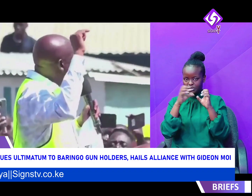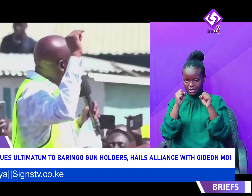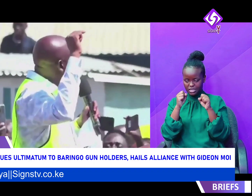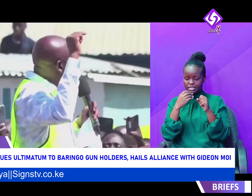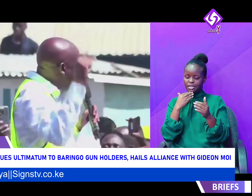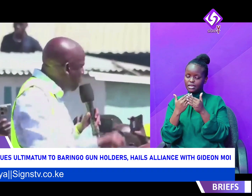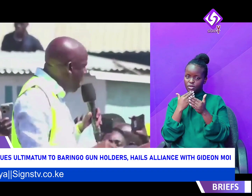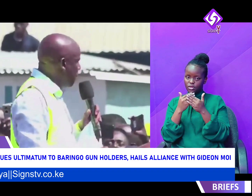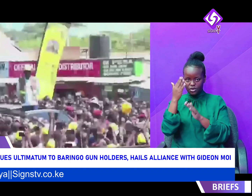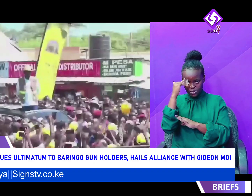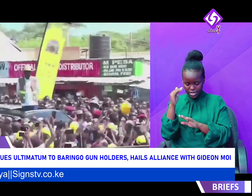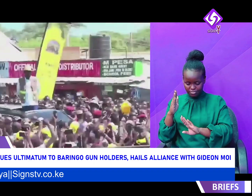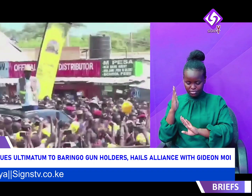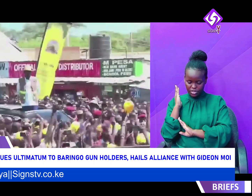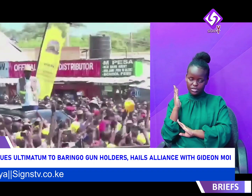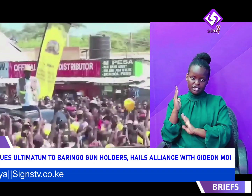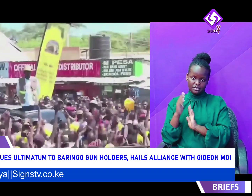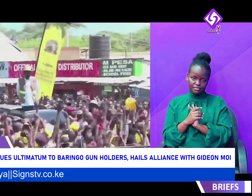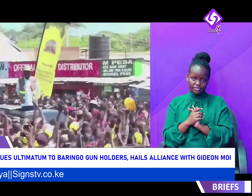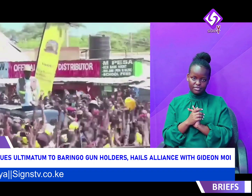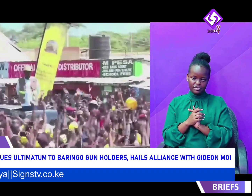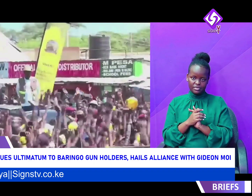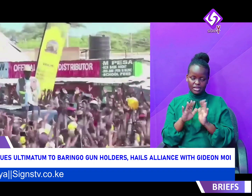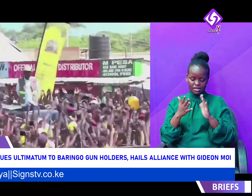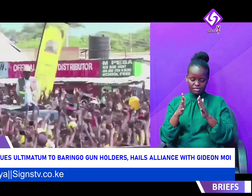ya usalama. Salamu ya mheshimiwa wetu rais wa Jamhuri ya Kenya.